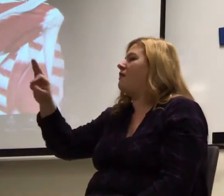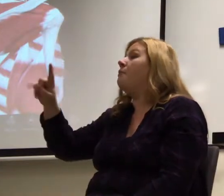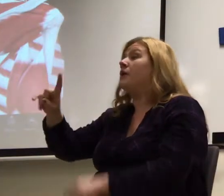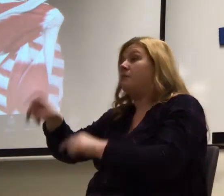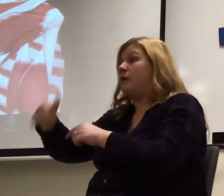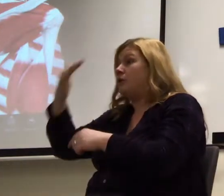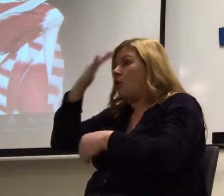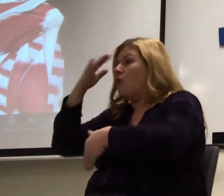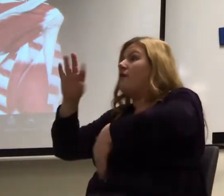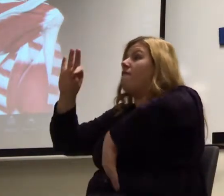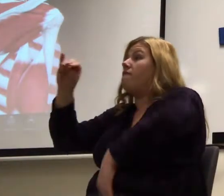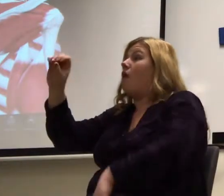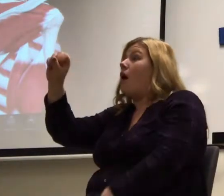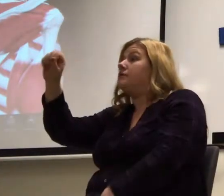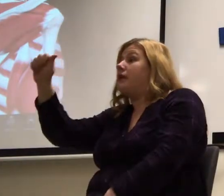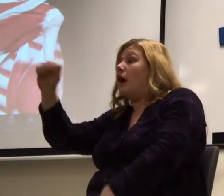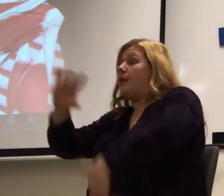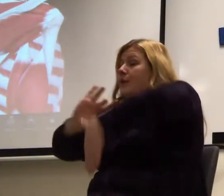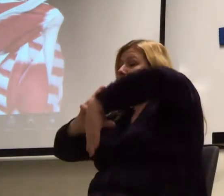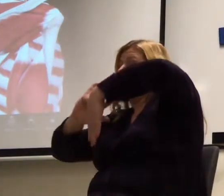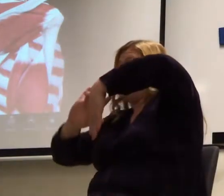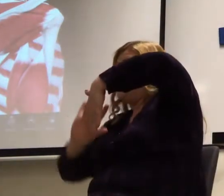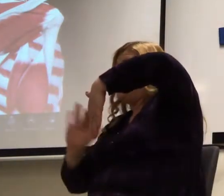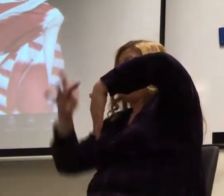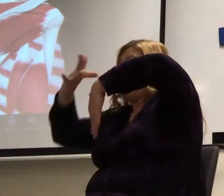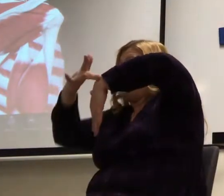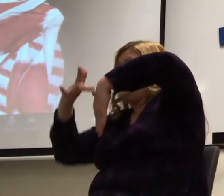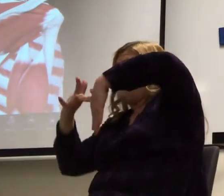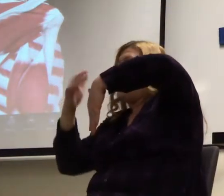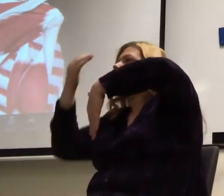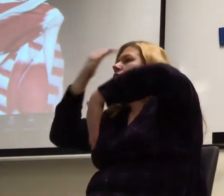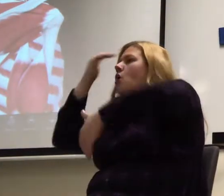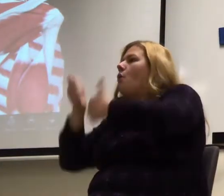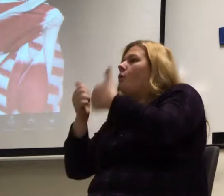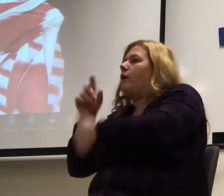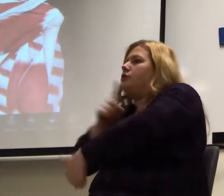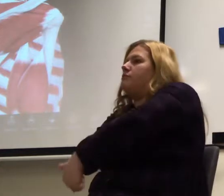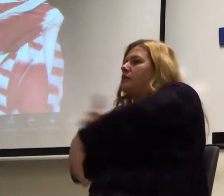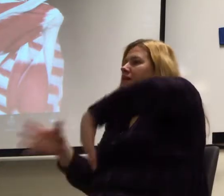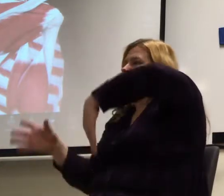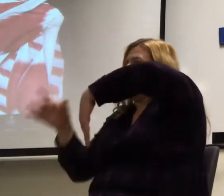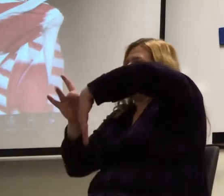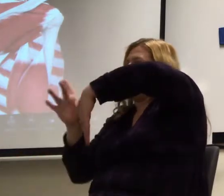fossa and know the muscles that kind of like attach there.